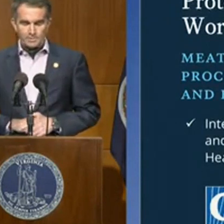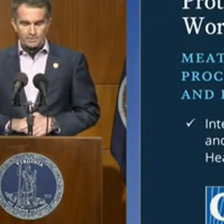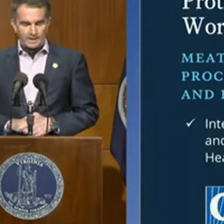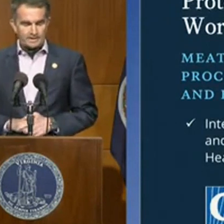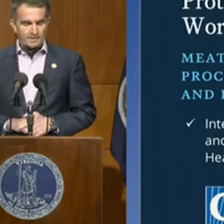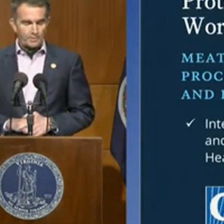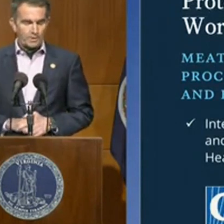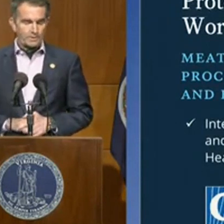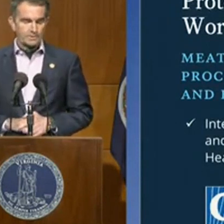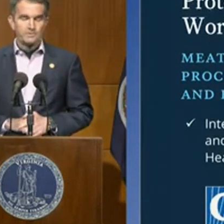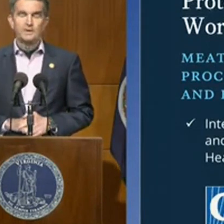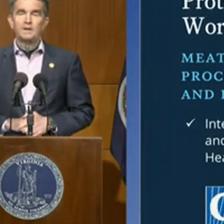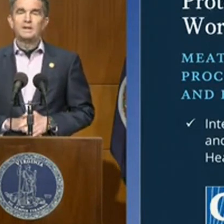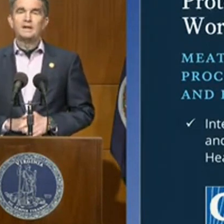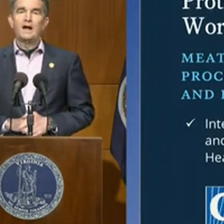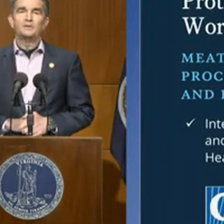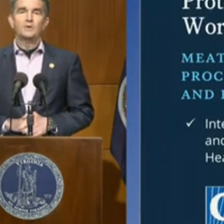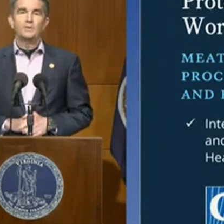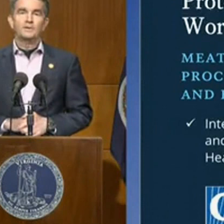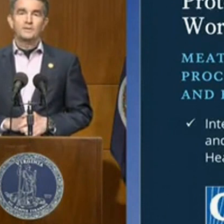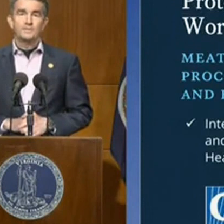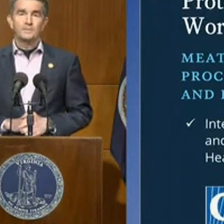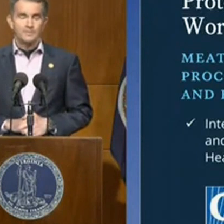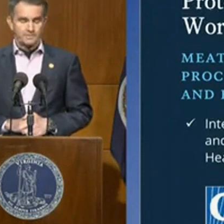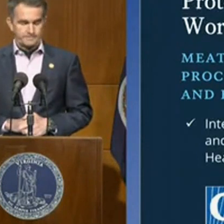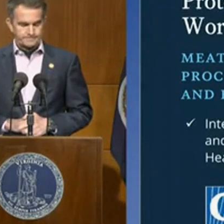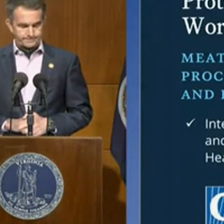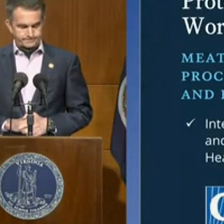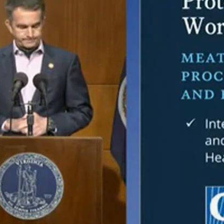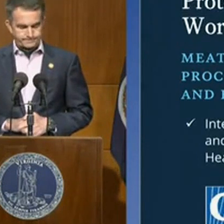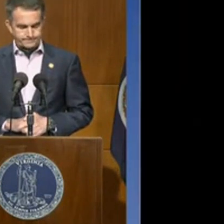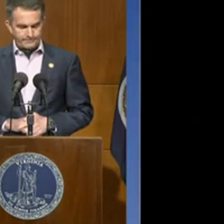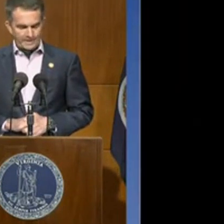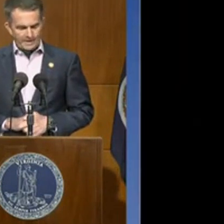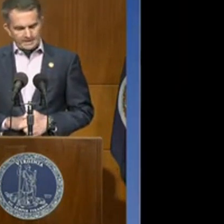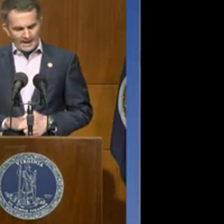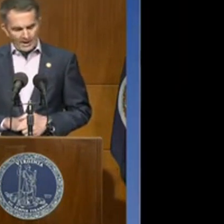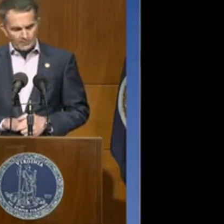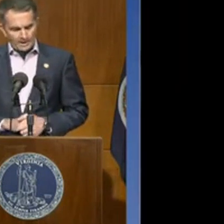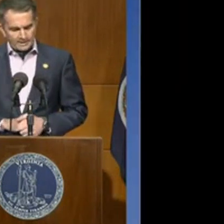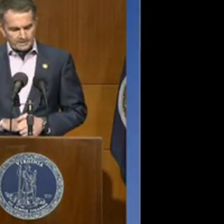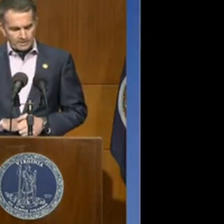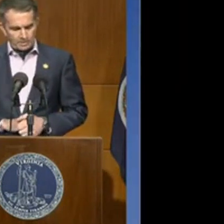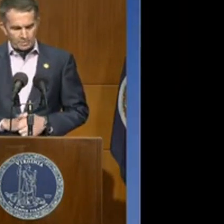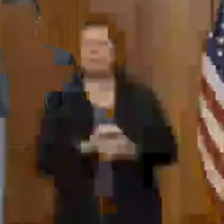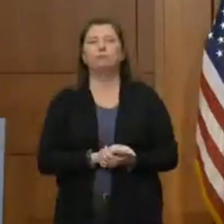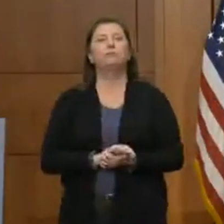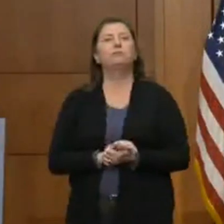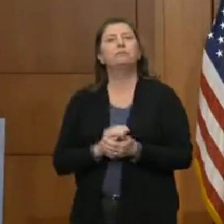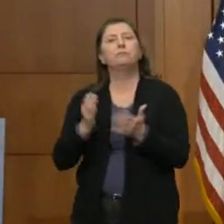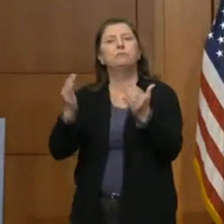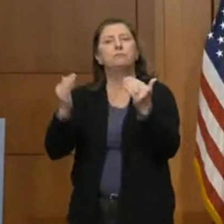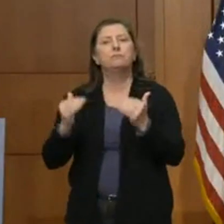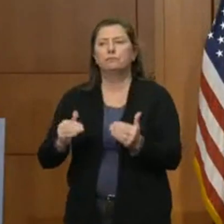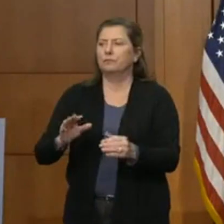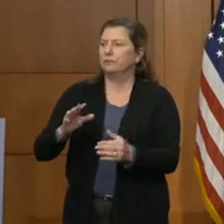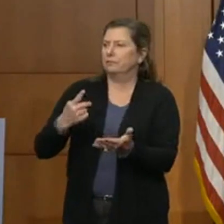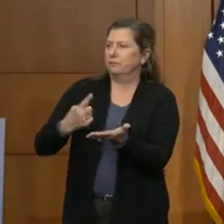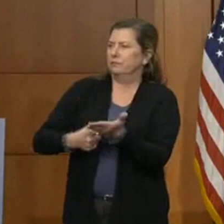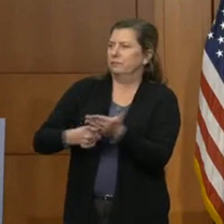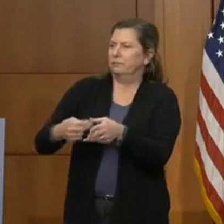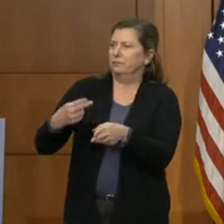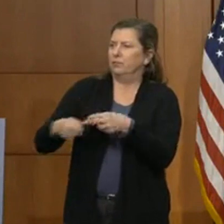taken to protect other workers not showing symptoms. Now I would like to talk briefly